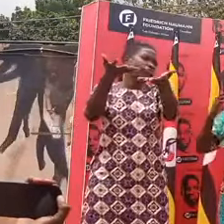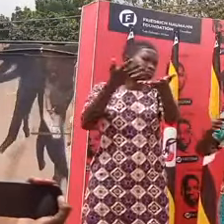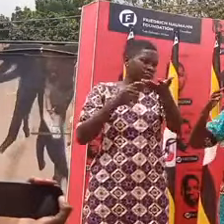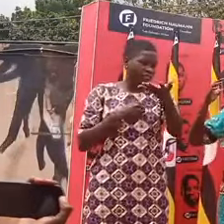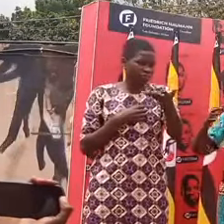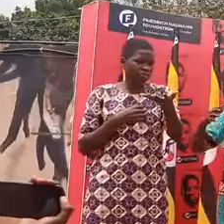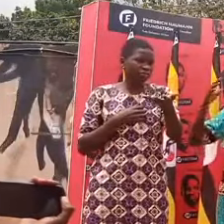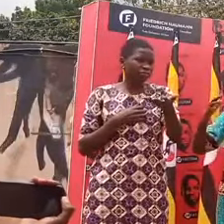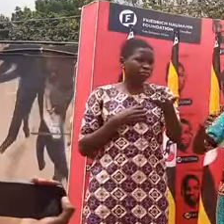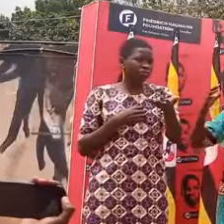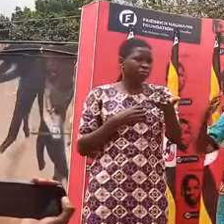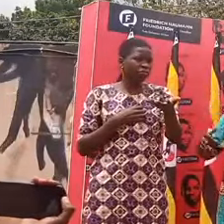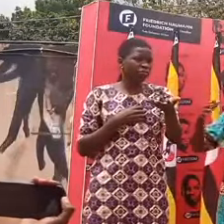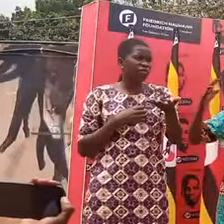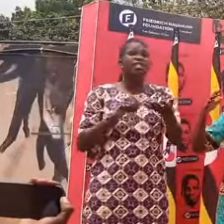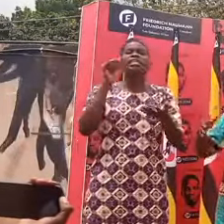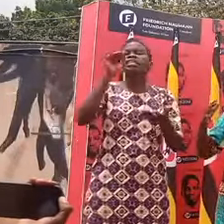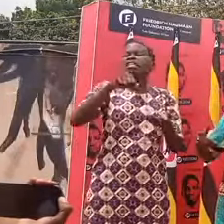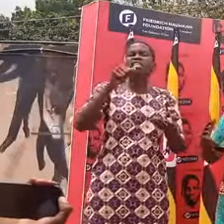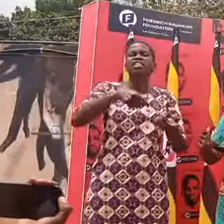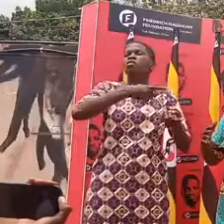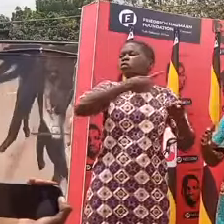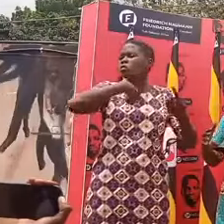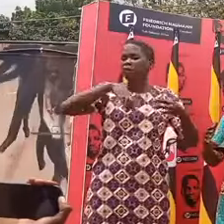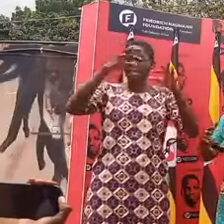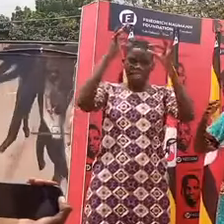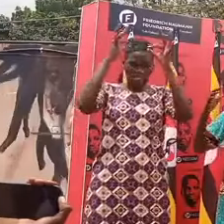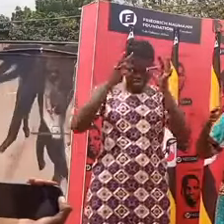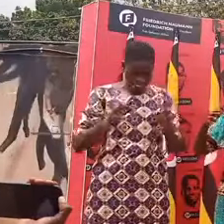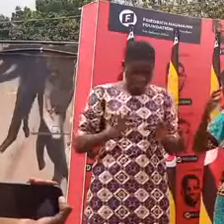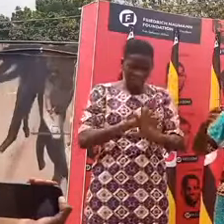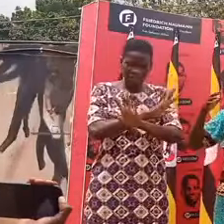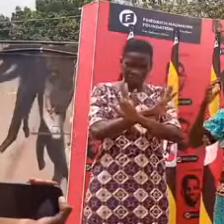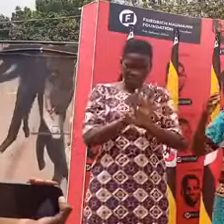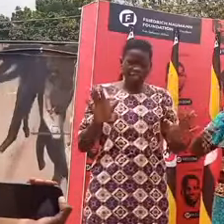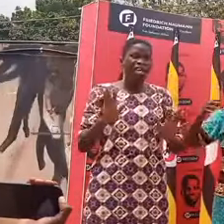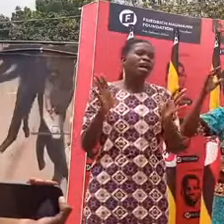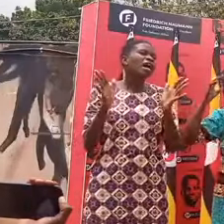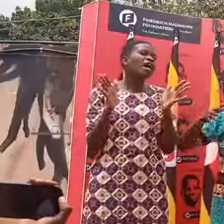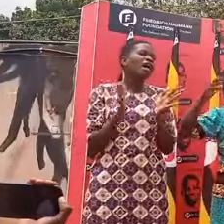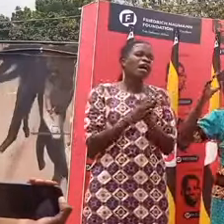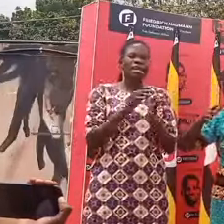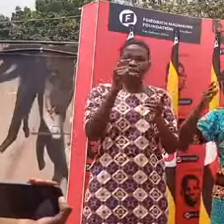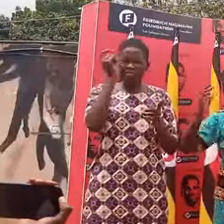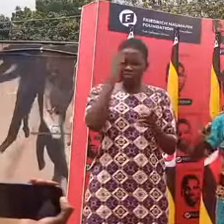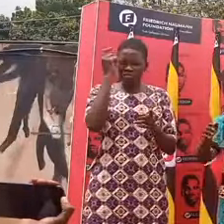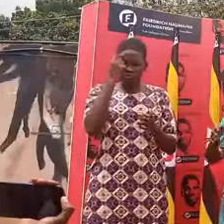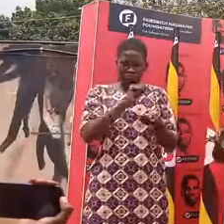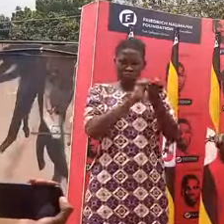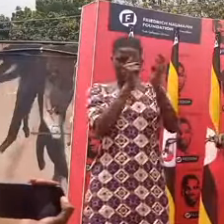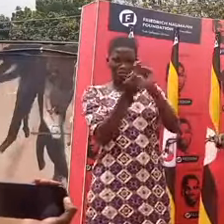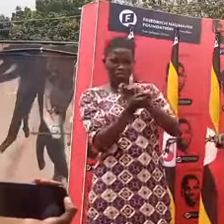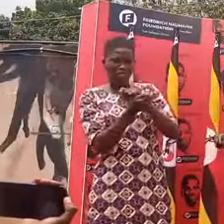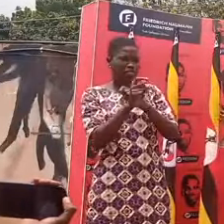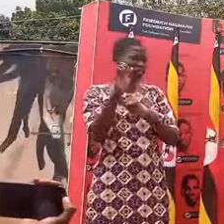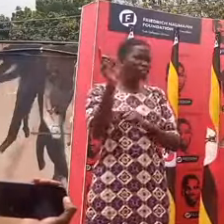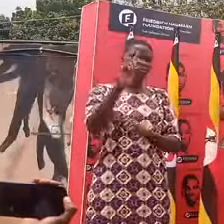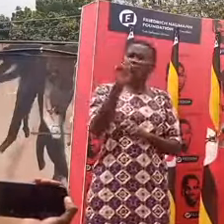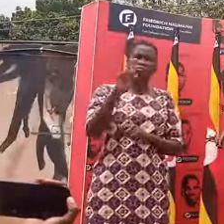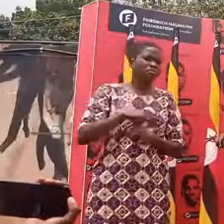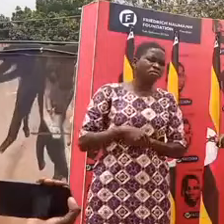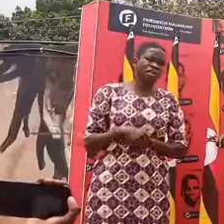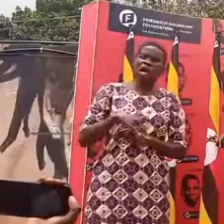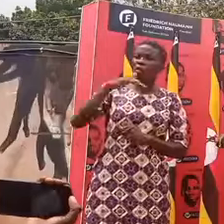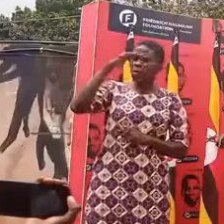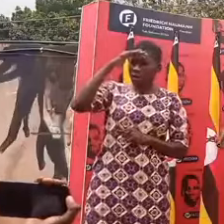We are very resolved and resilient, and we want this to stop in practice. How are we going to